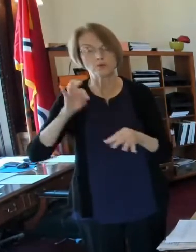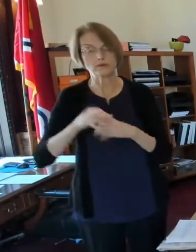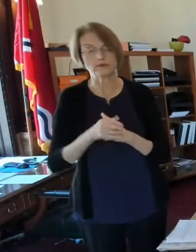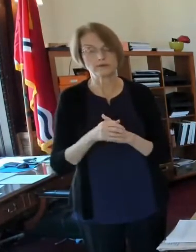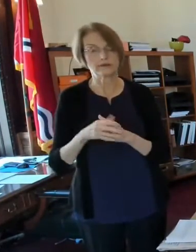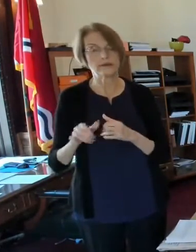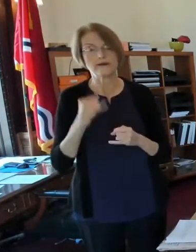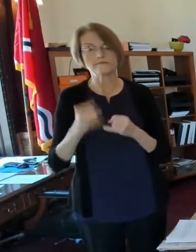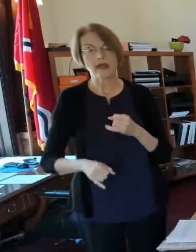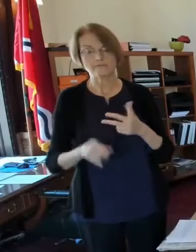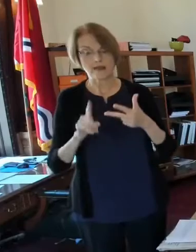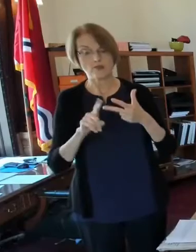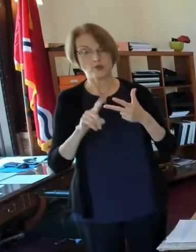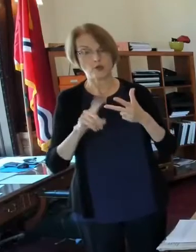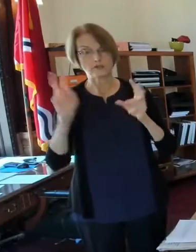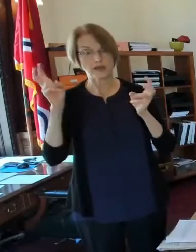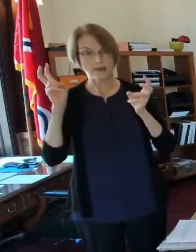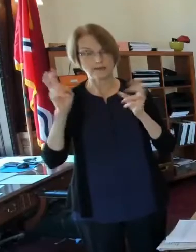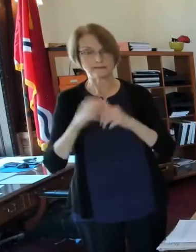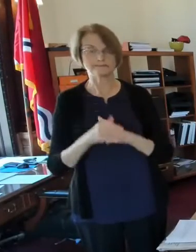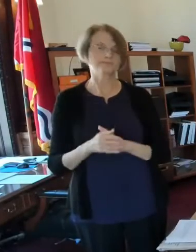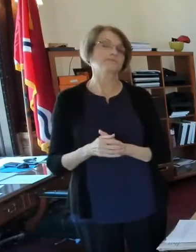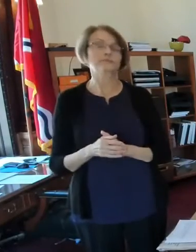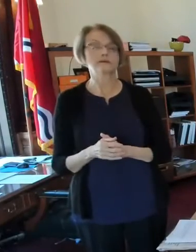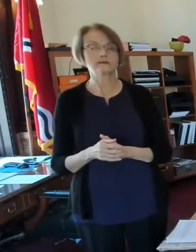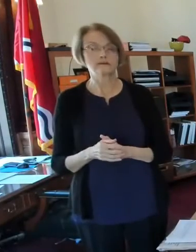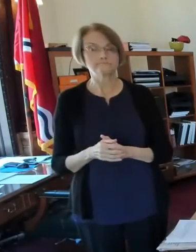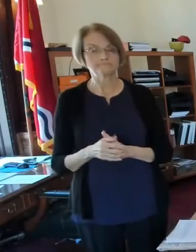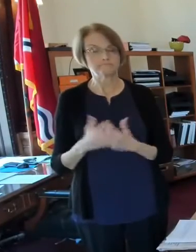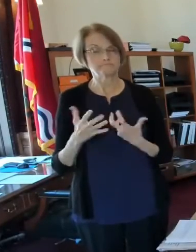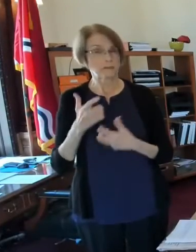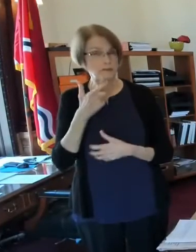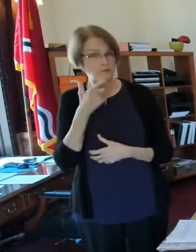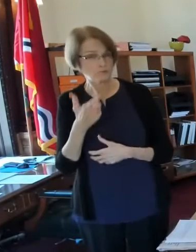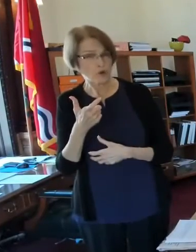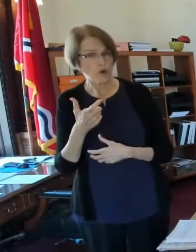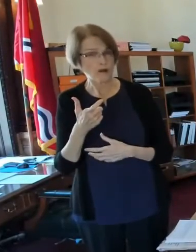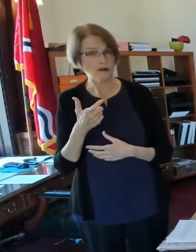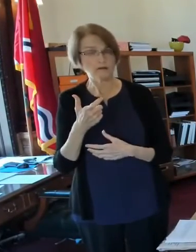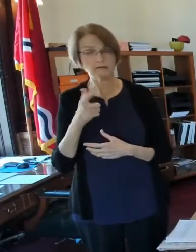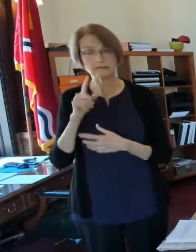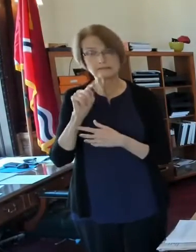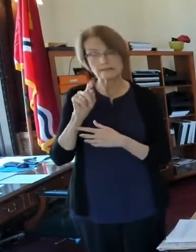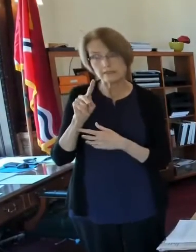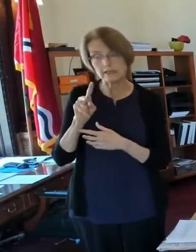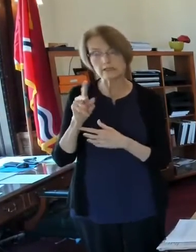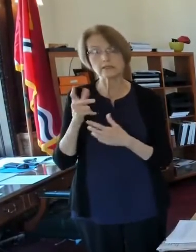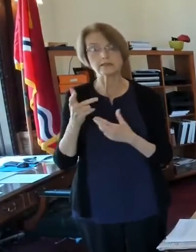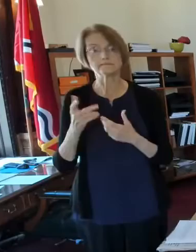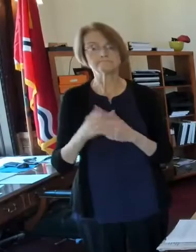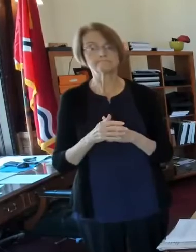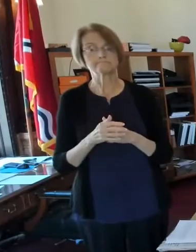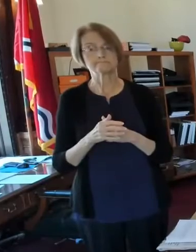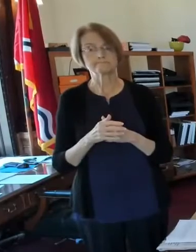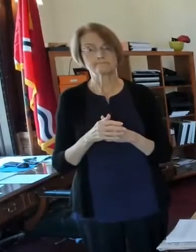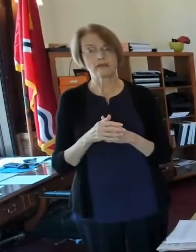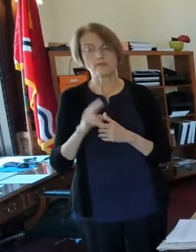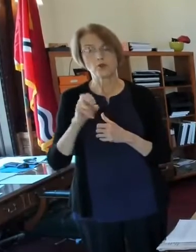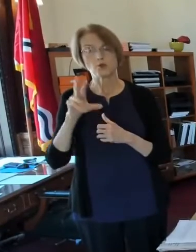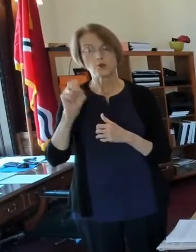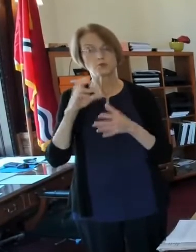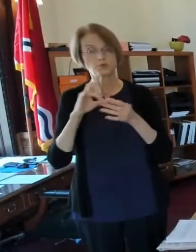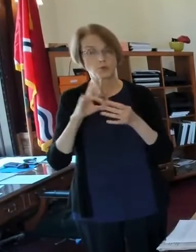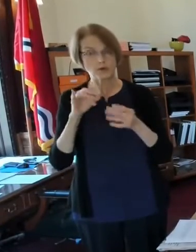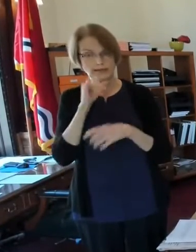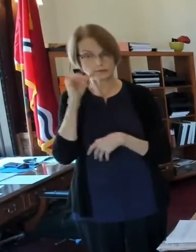my third topic for the day. You may have seen this on TV. There was a news story about it